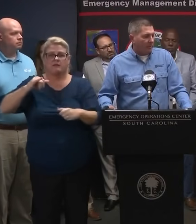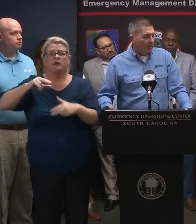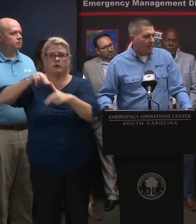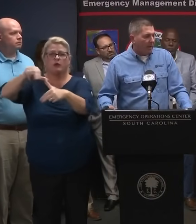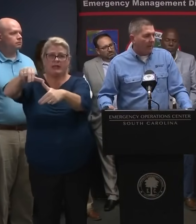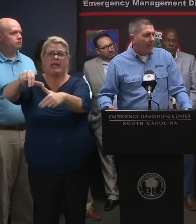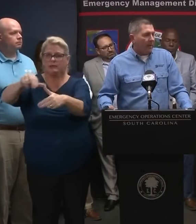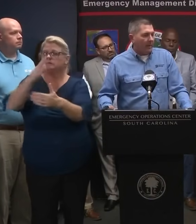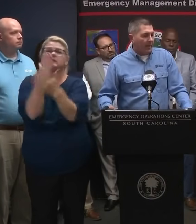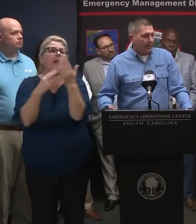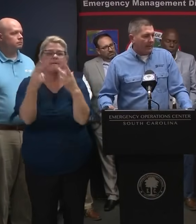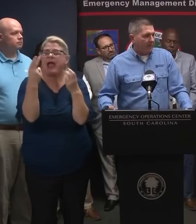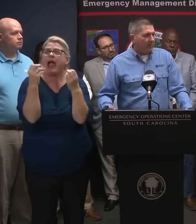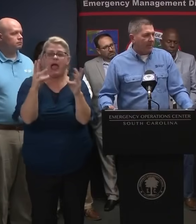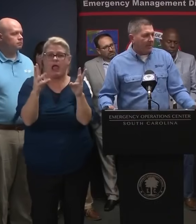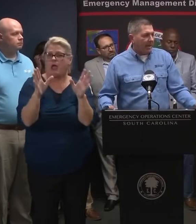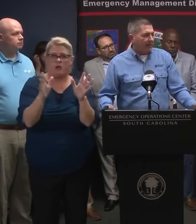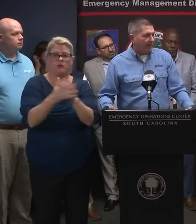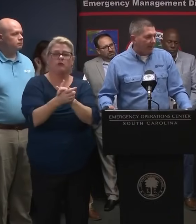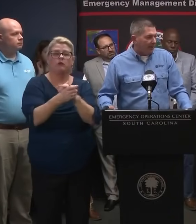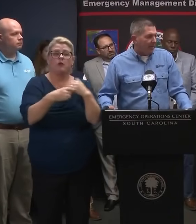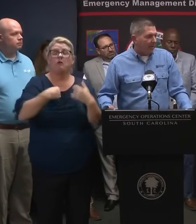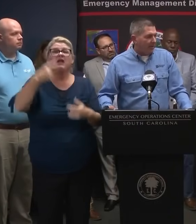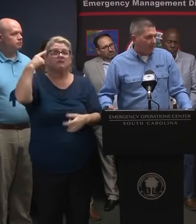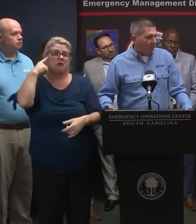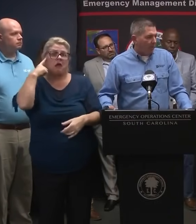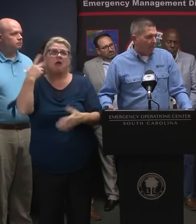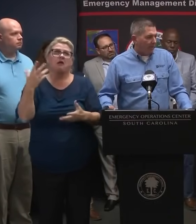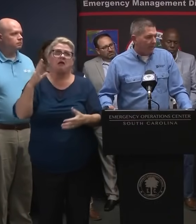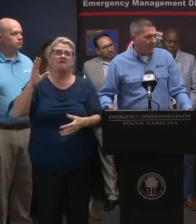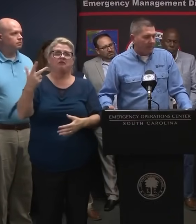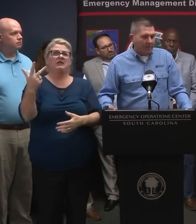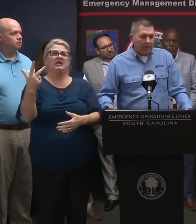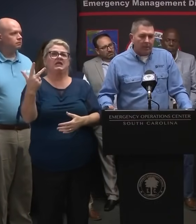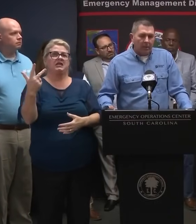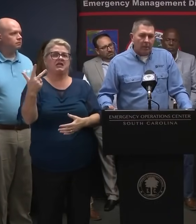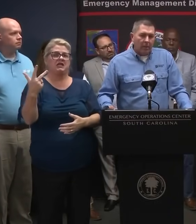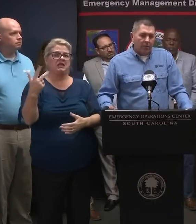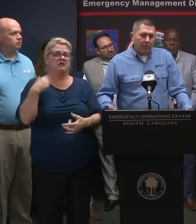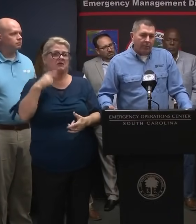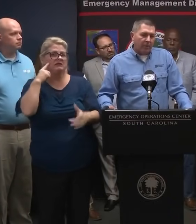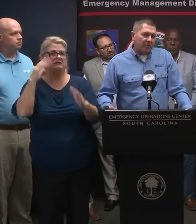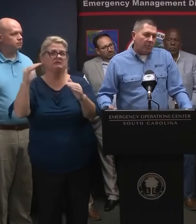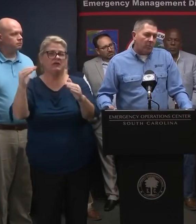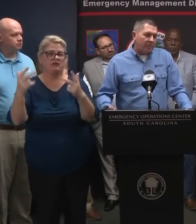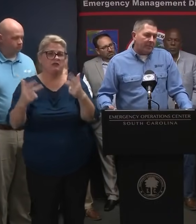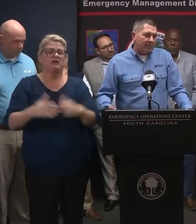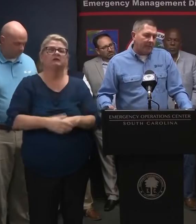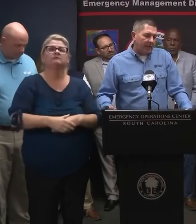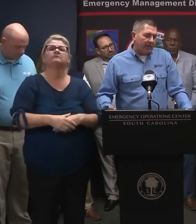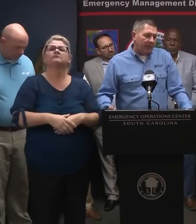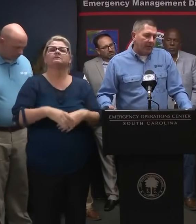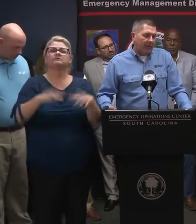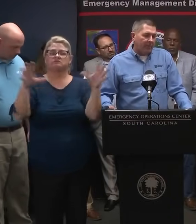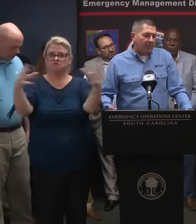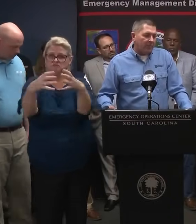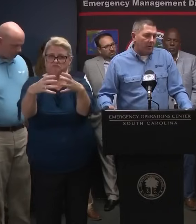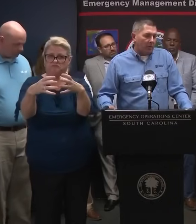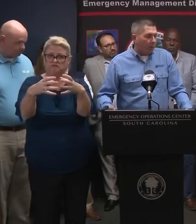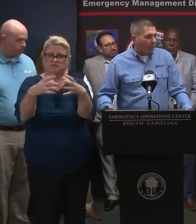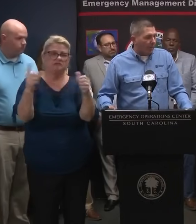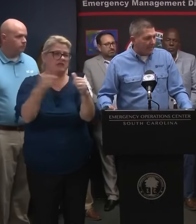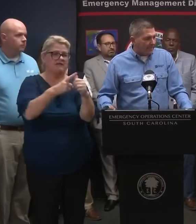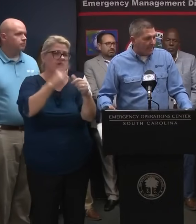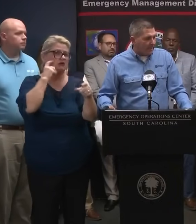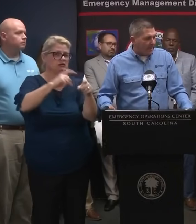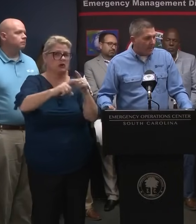in some way. At that time, we said Cat 3 is what we were anticipating. We put our storm team together and had our first